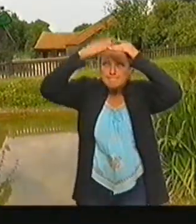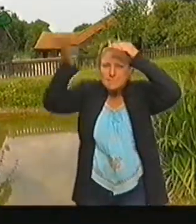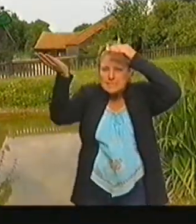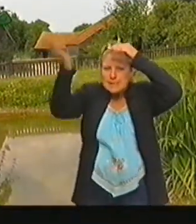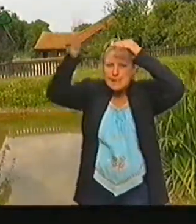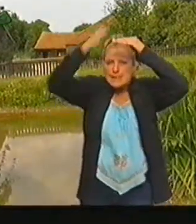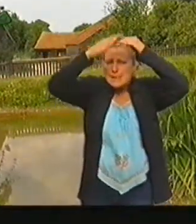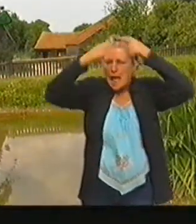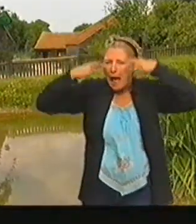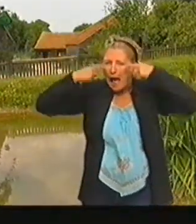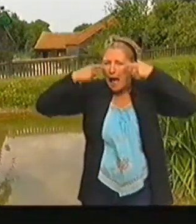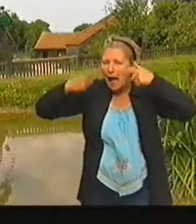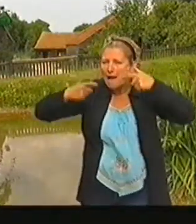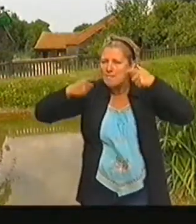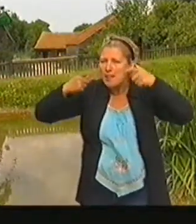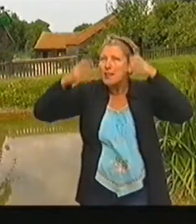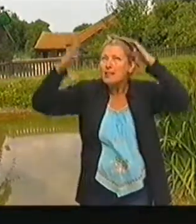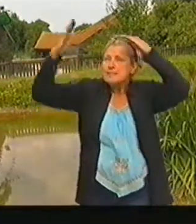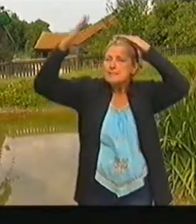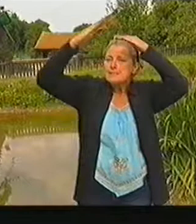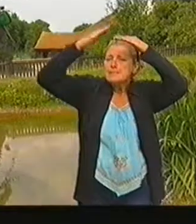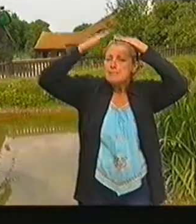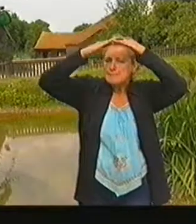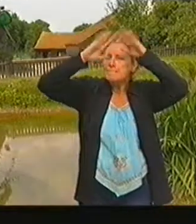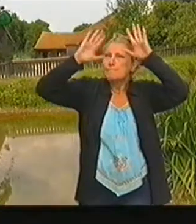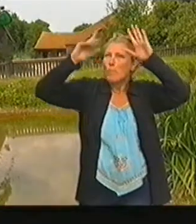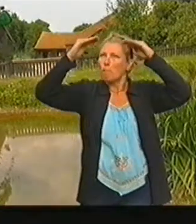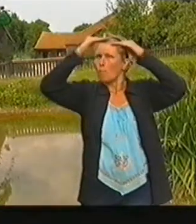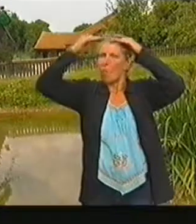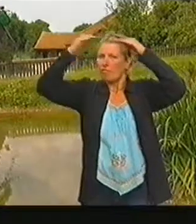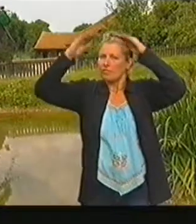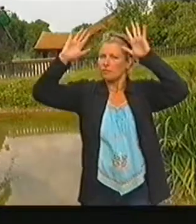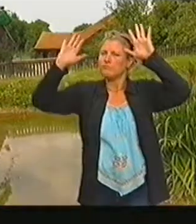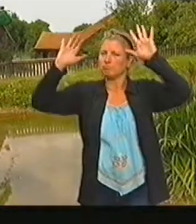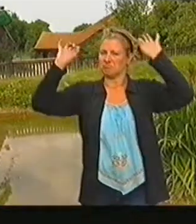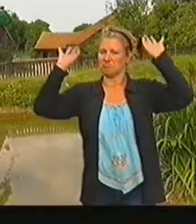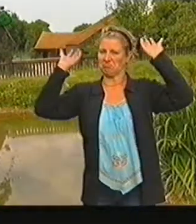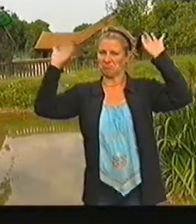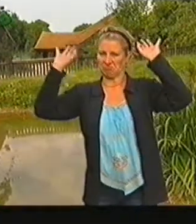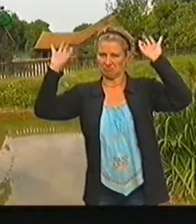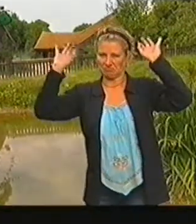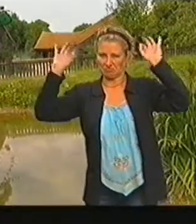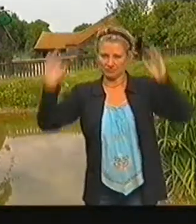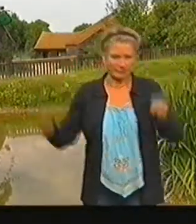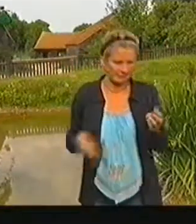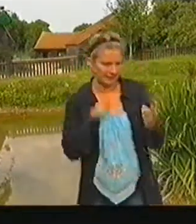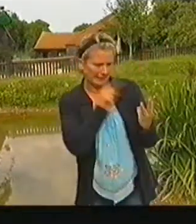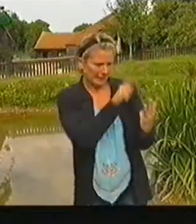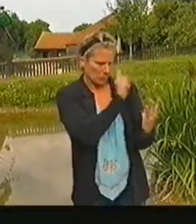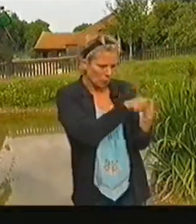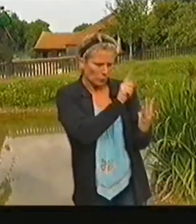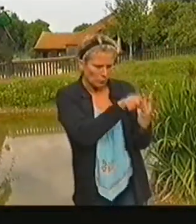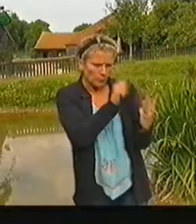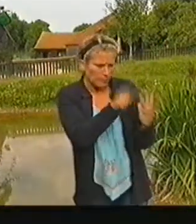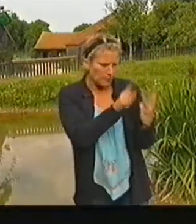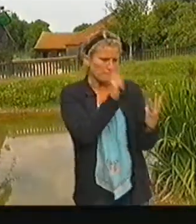tunnel, Mr. Fox again pulled the floorboards very carefully into place so that no one could see they had been moved.